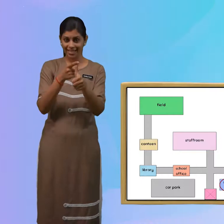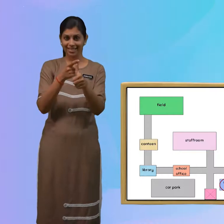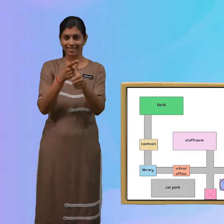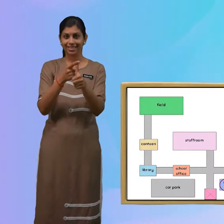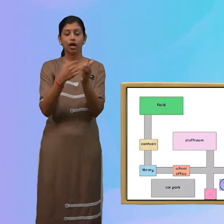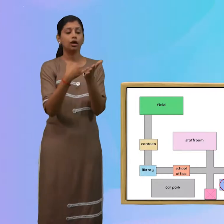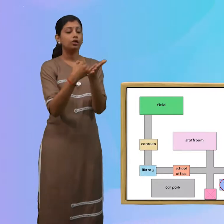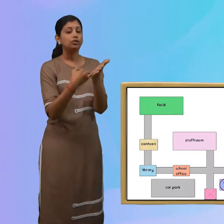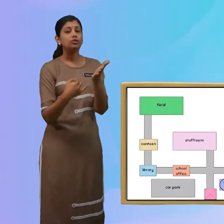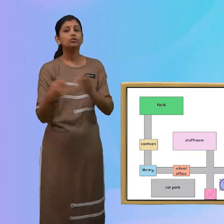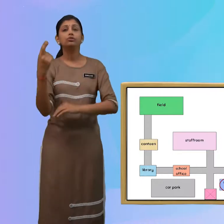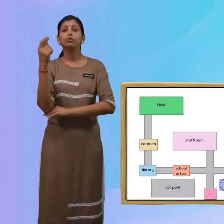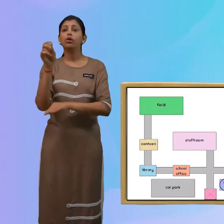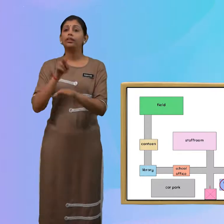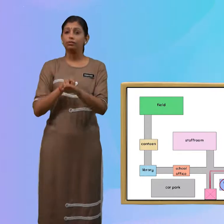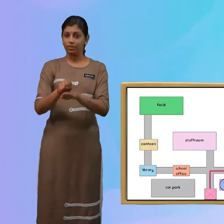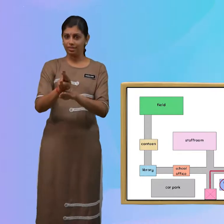First, draw the route.